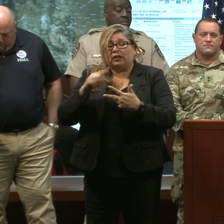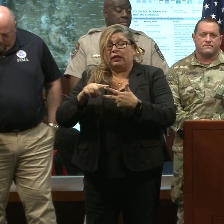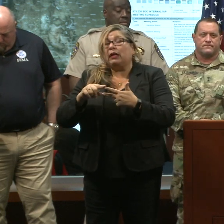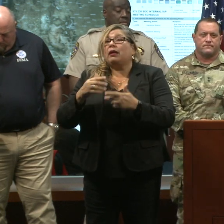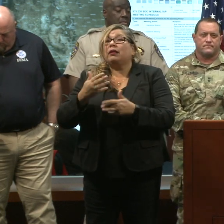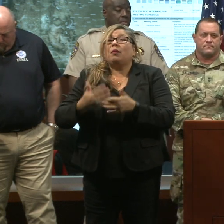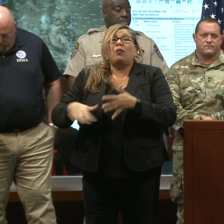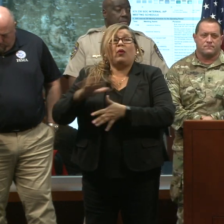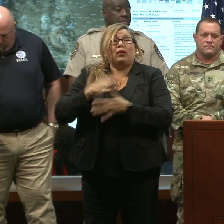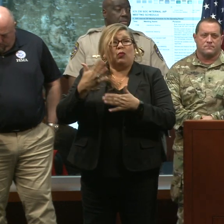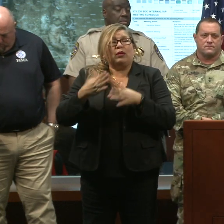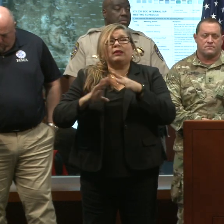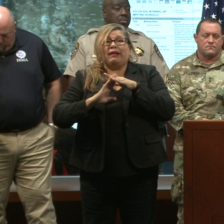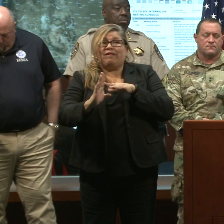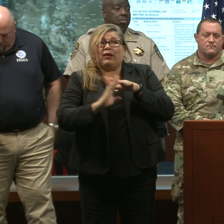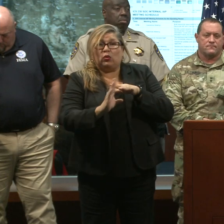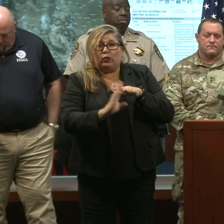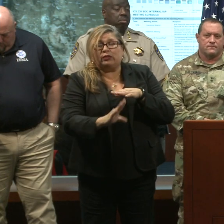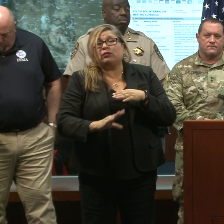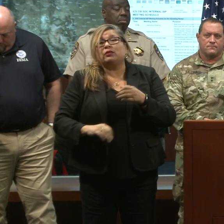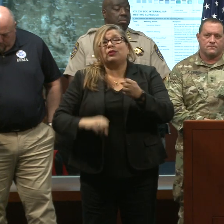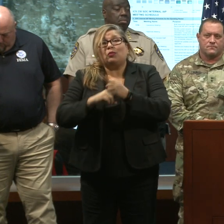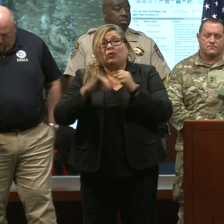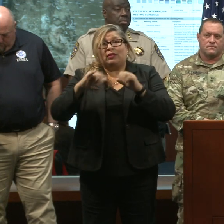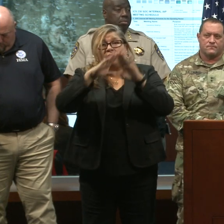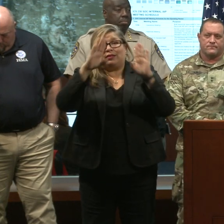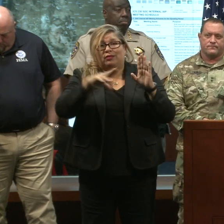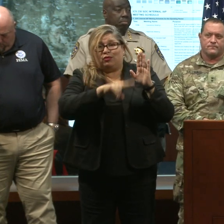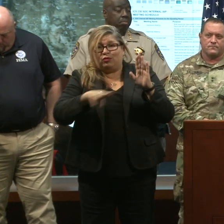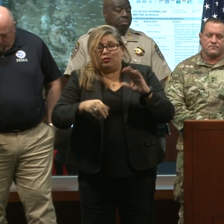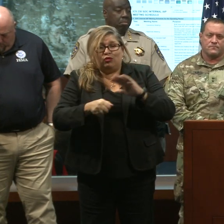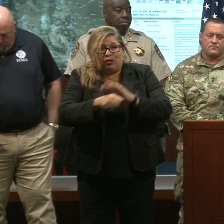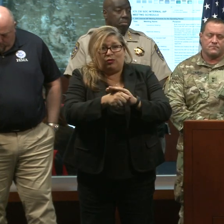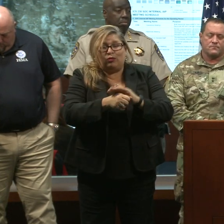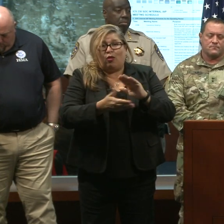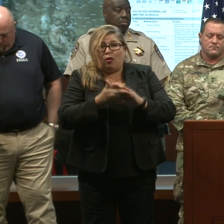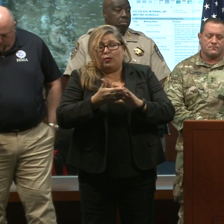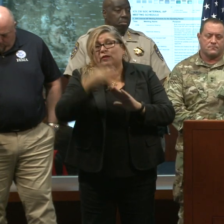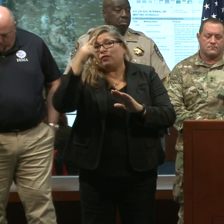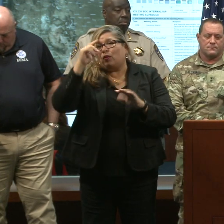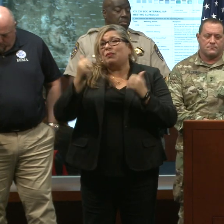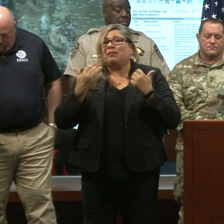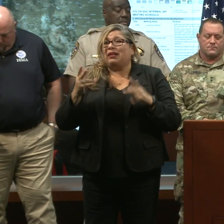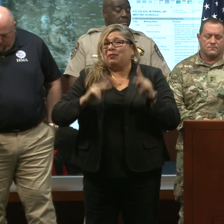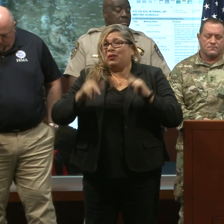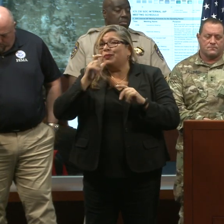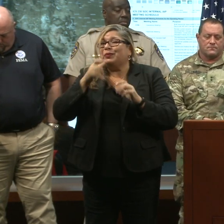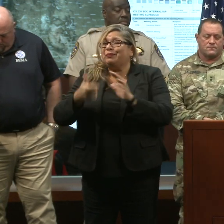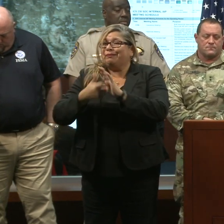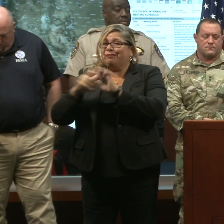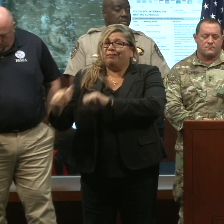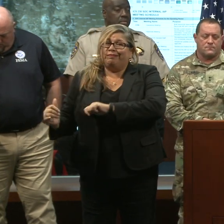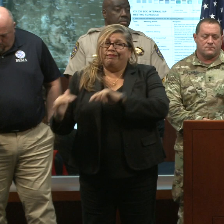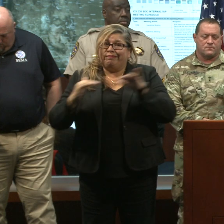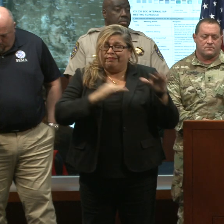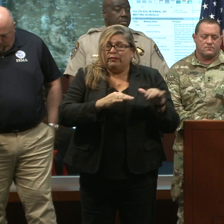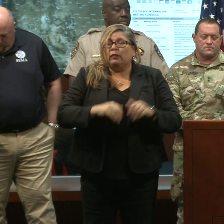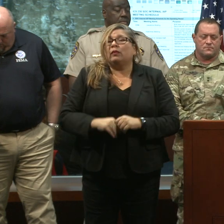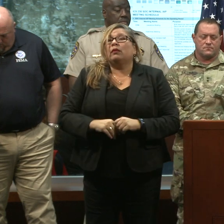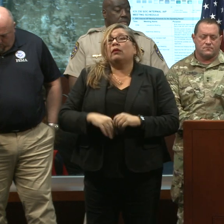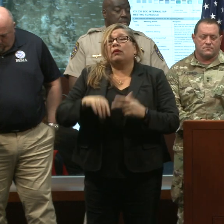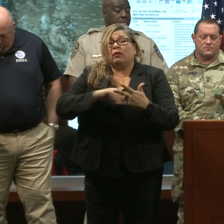to be evacuations and supporting sheltering operations for these great number of people that have been evacuated. The third